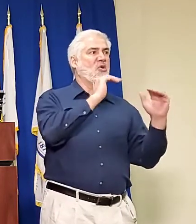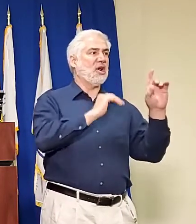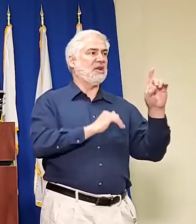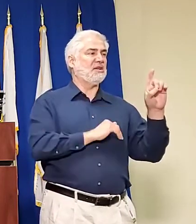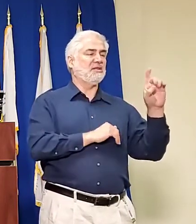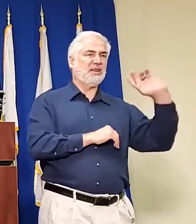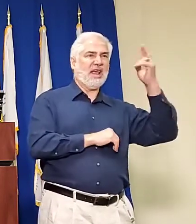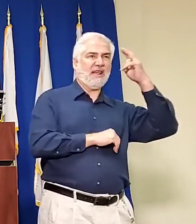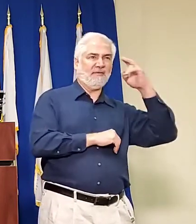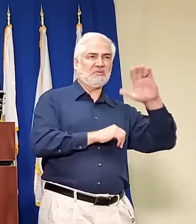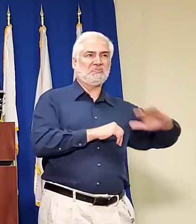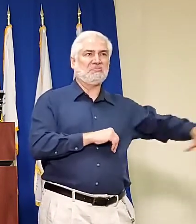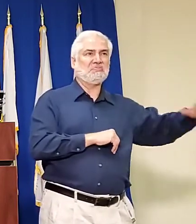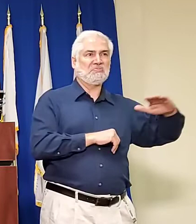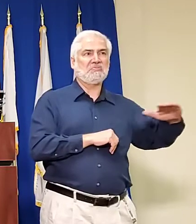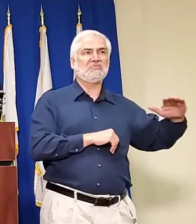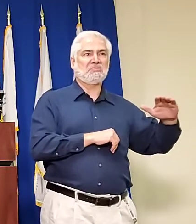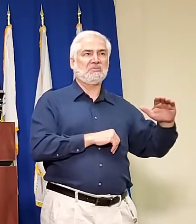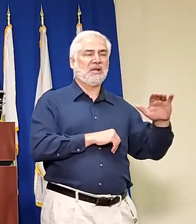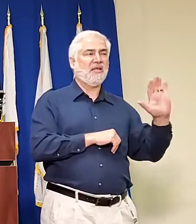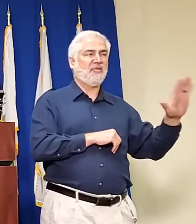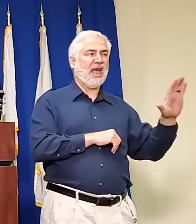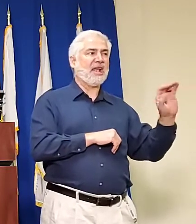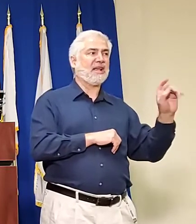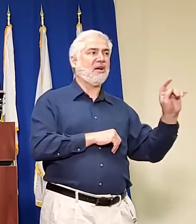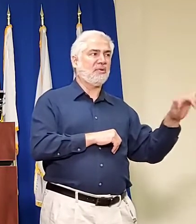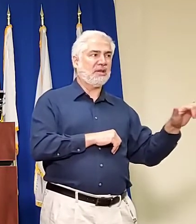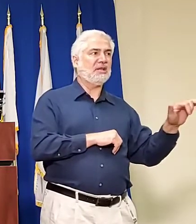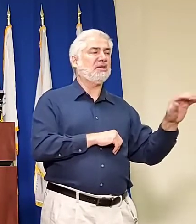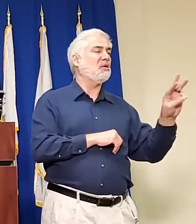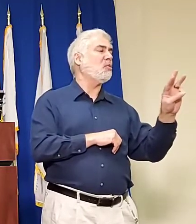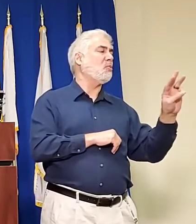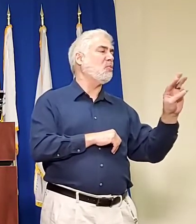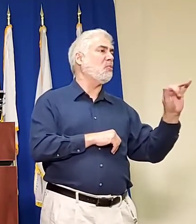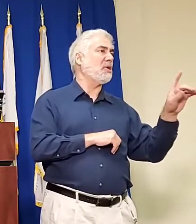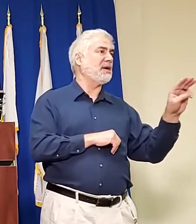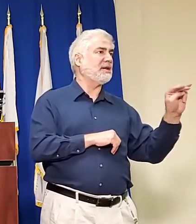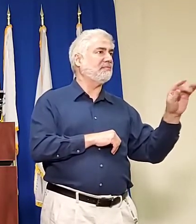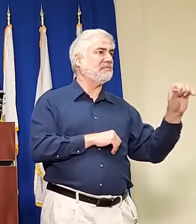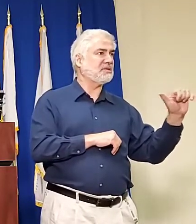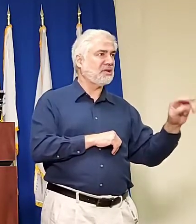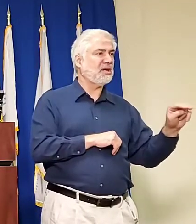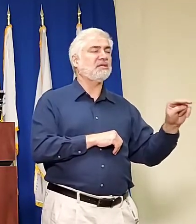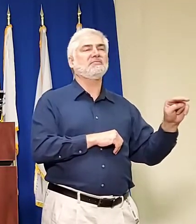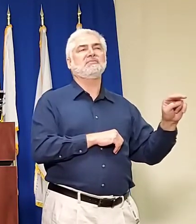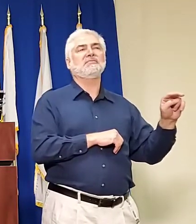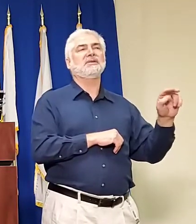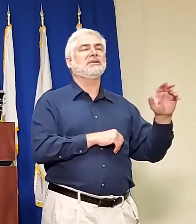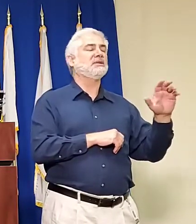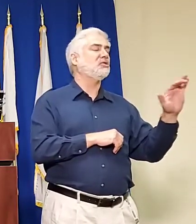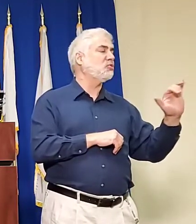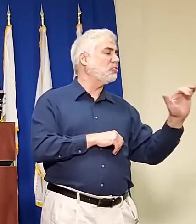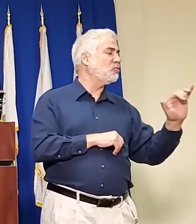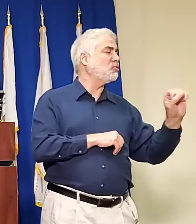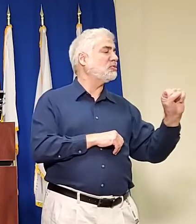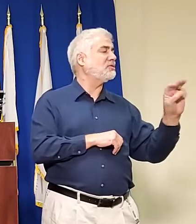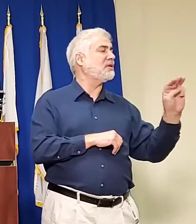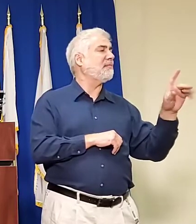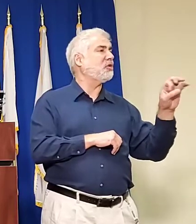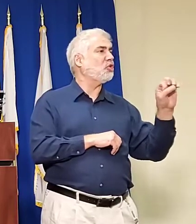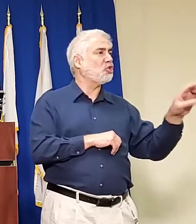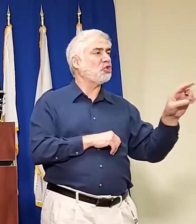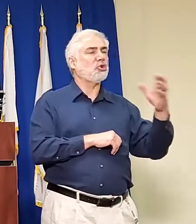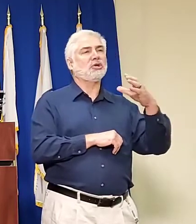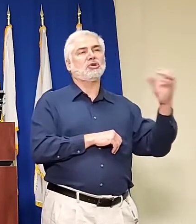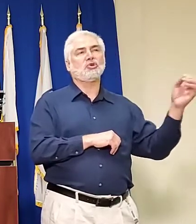of Davidson County as a metro and consider the cases in Williamson, Sumner, as well as all the way up to